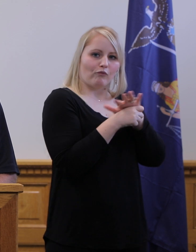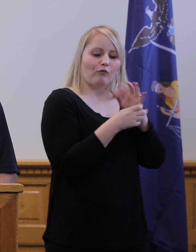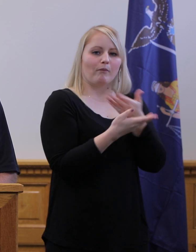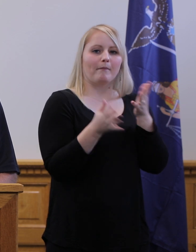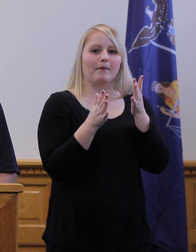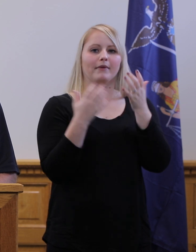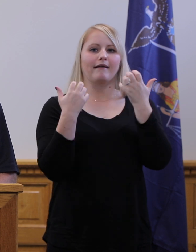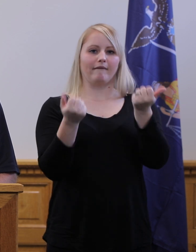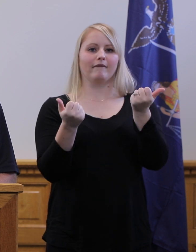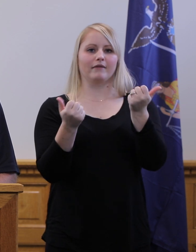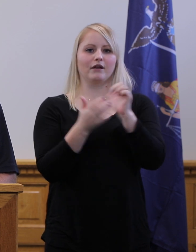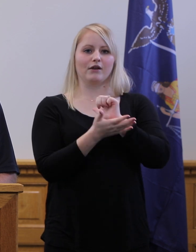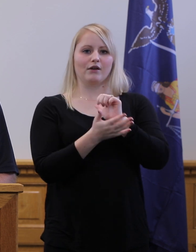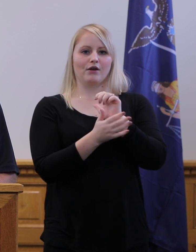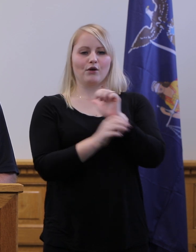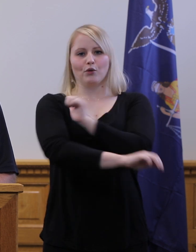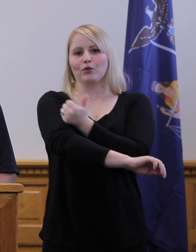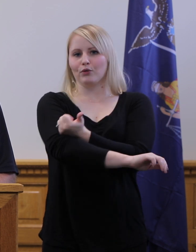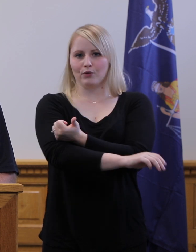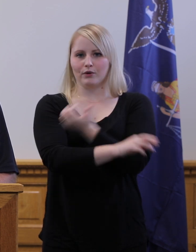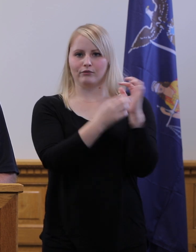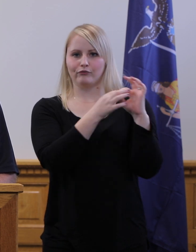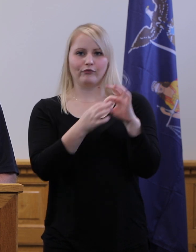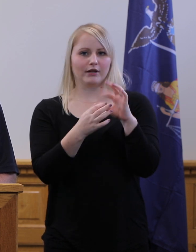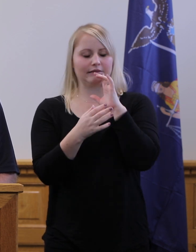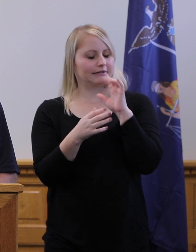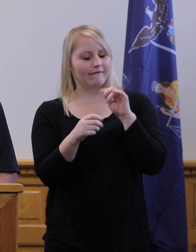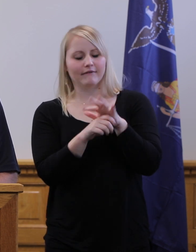response, but COVID has affected all departmental budgets.